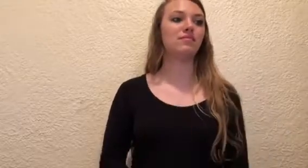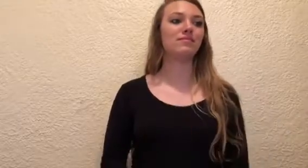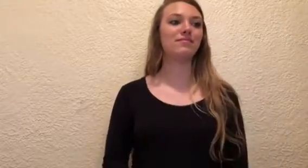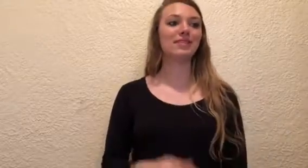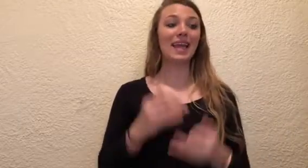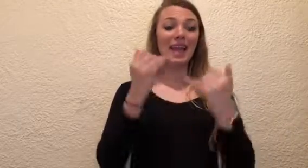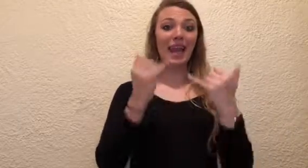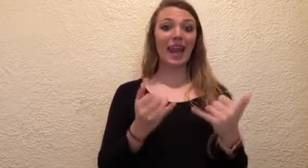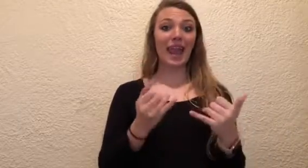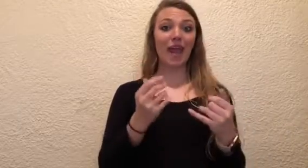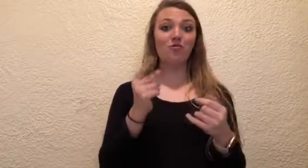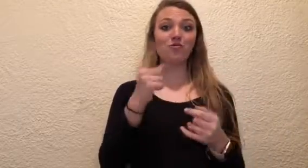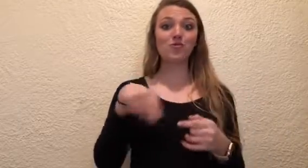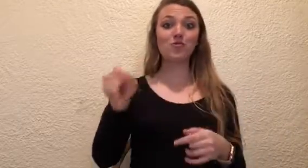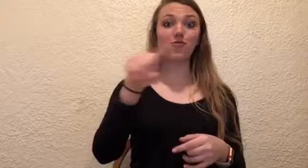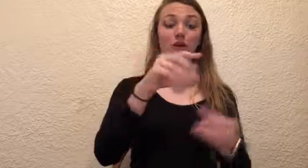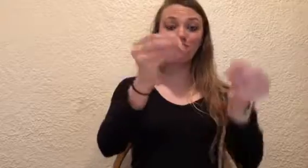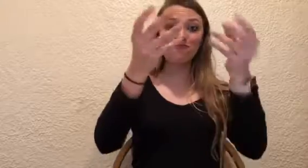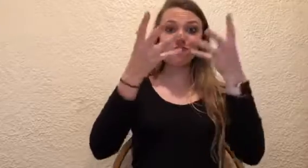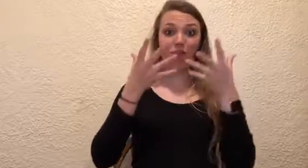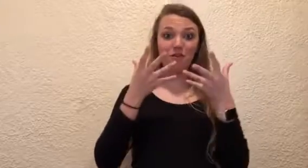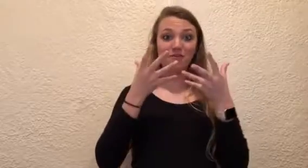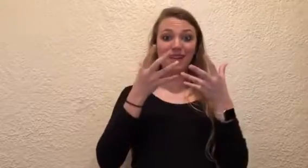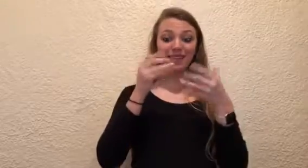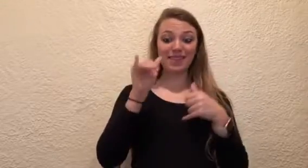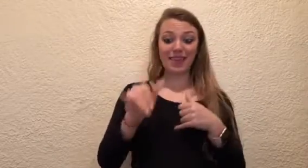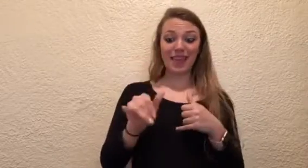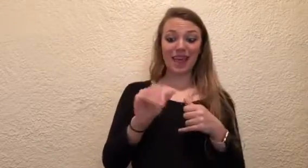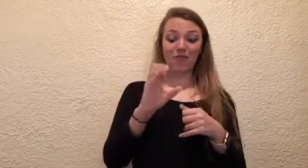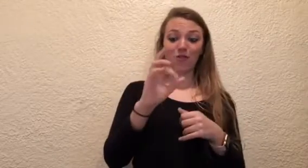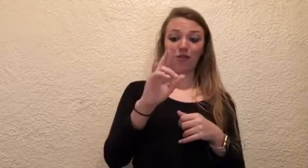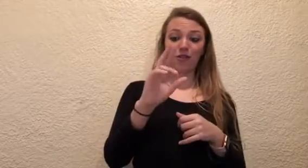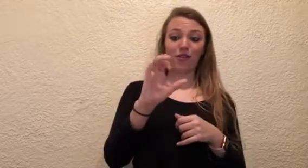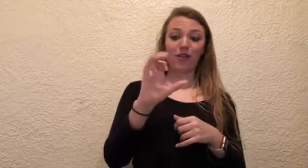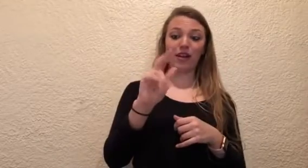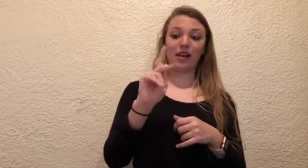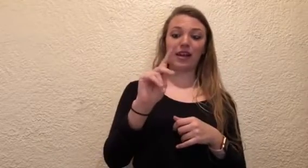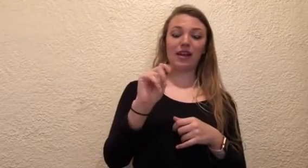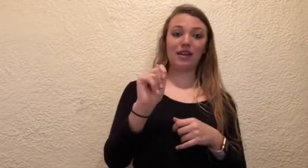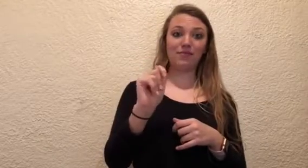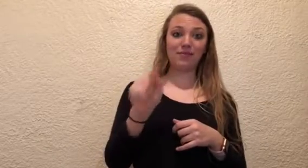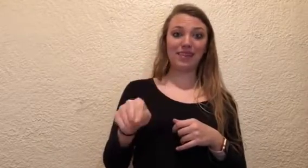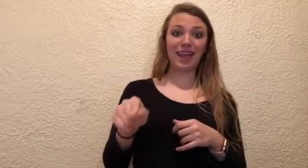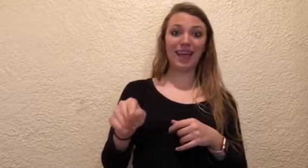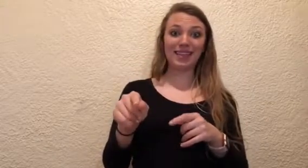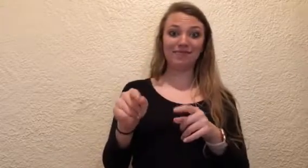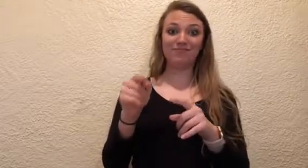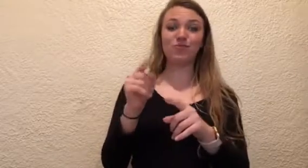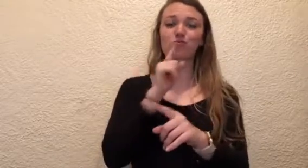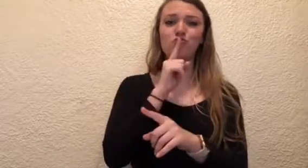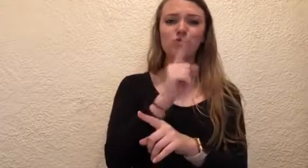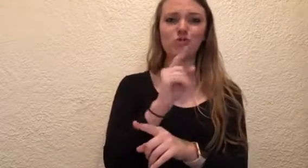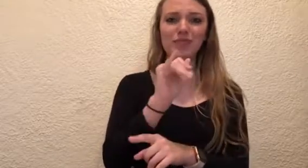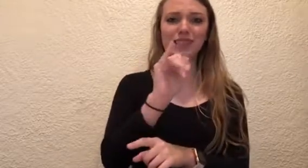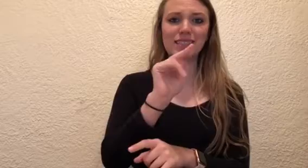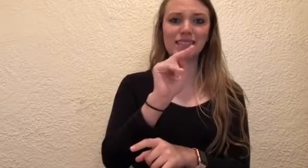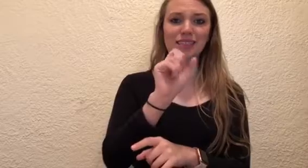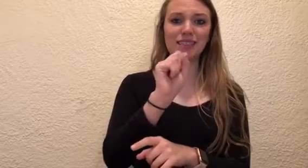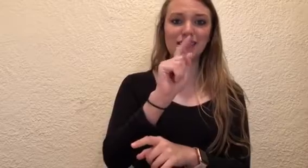Now, you've told me that this is an insect, and you told me why. You told me that it had 3 body parts.